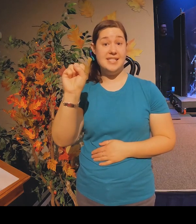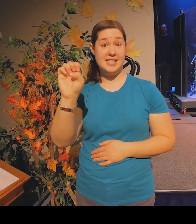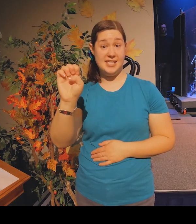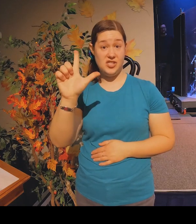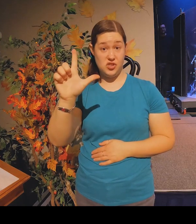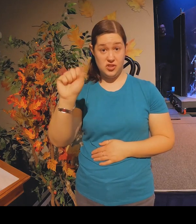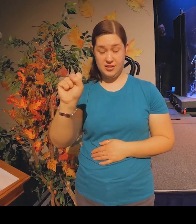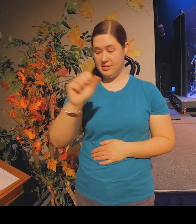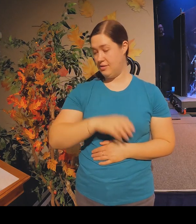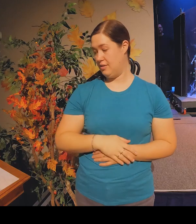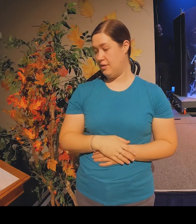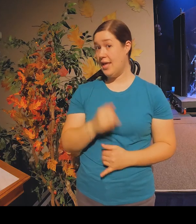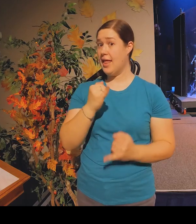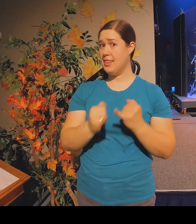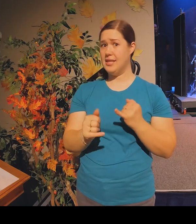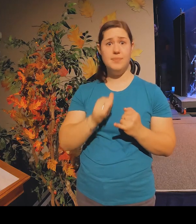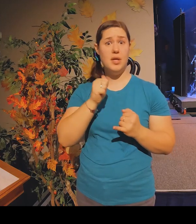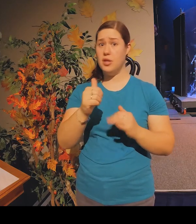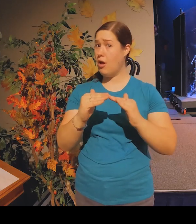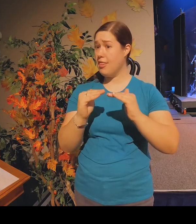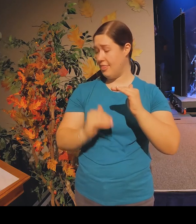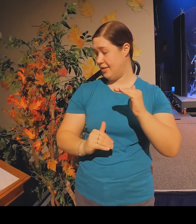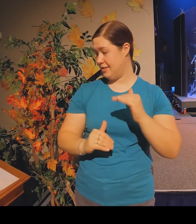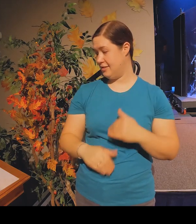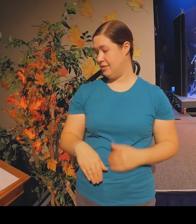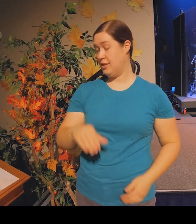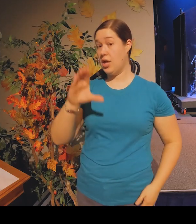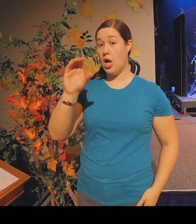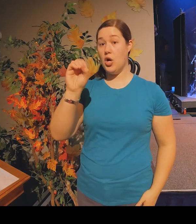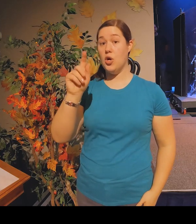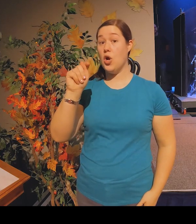And last but certainly not least, Cody Wilson.